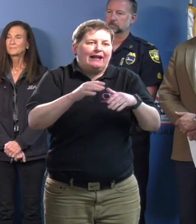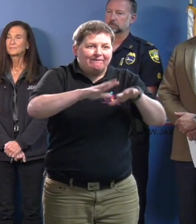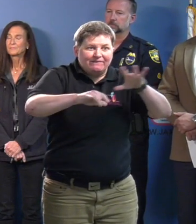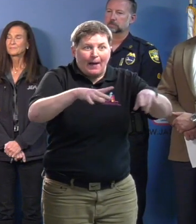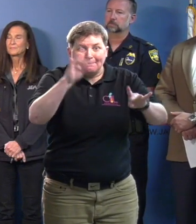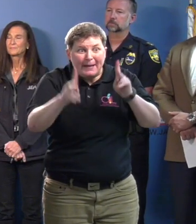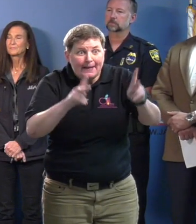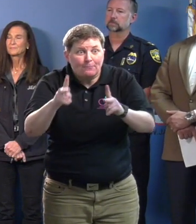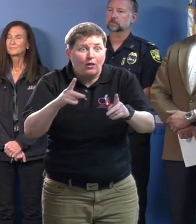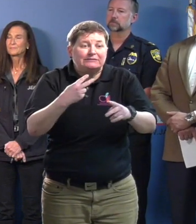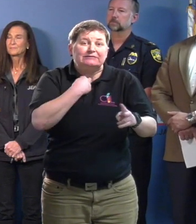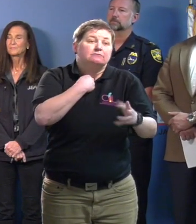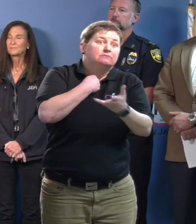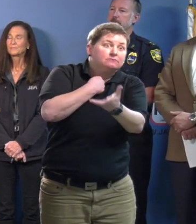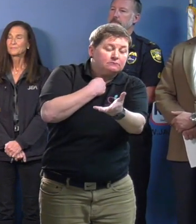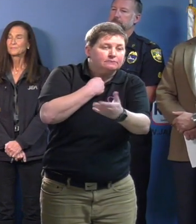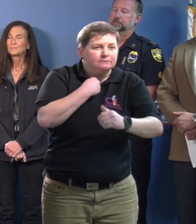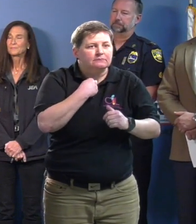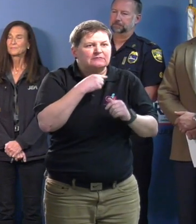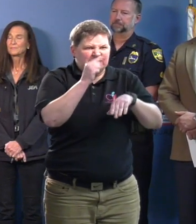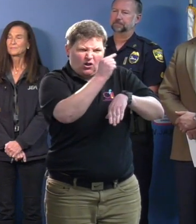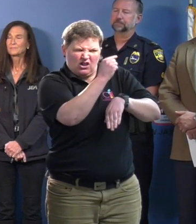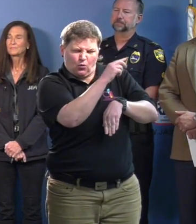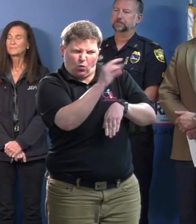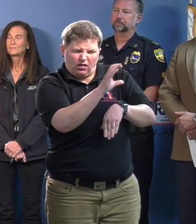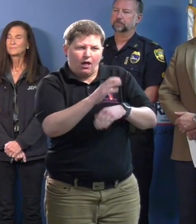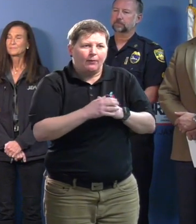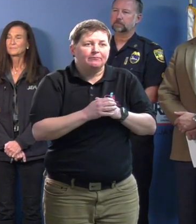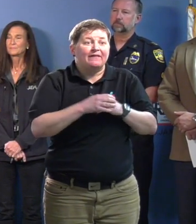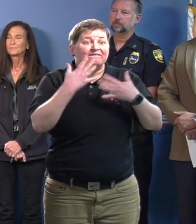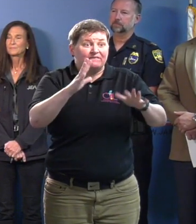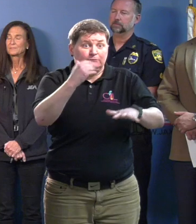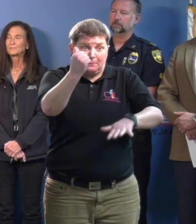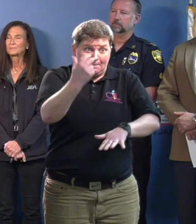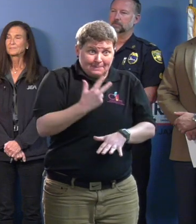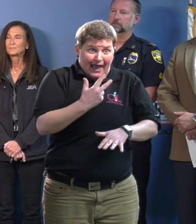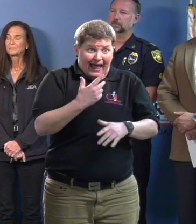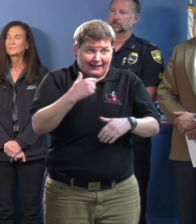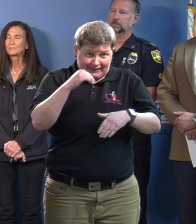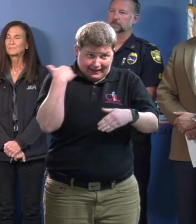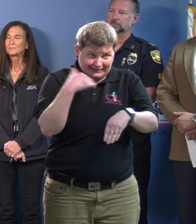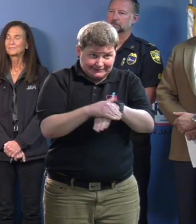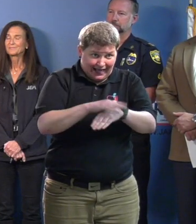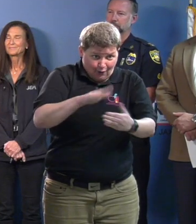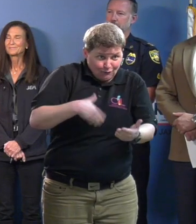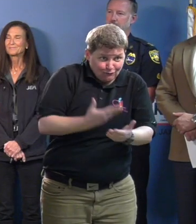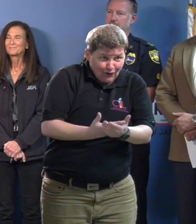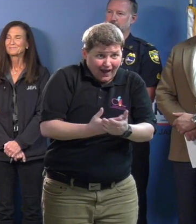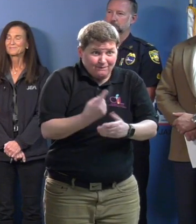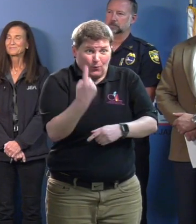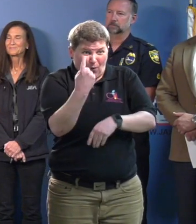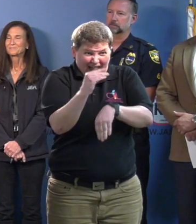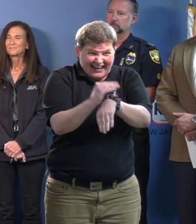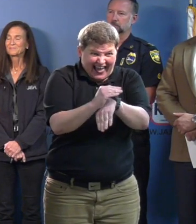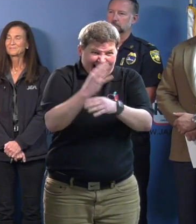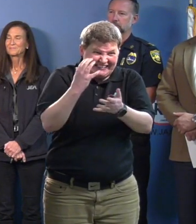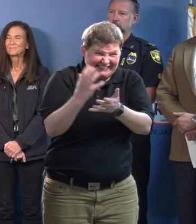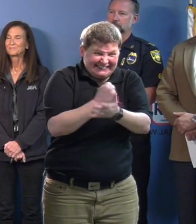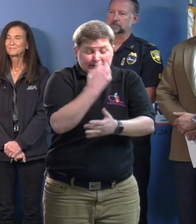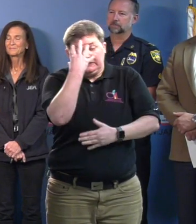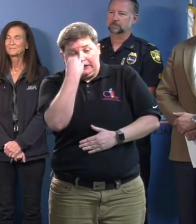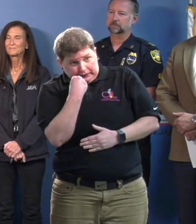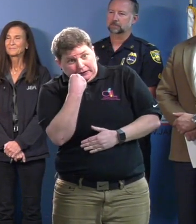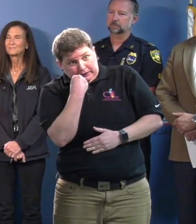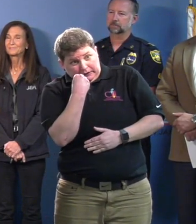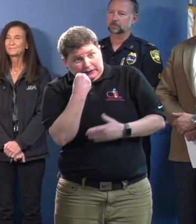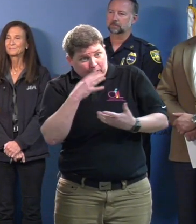there. They came back here last night. They got 1 night of sleep. They washed their clothes, they